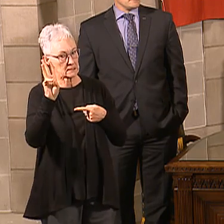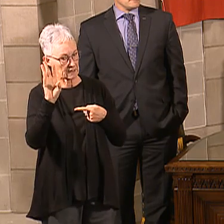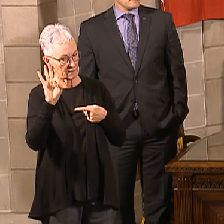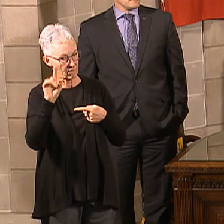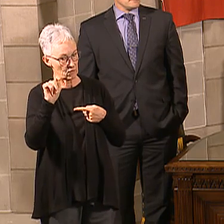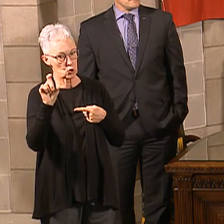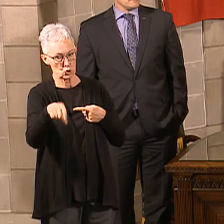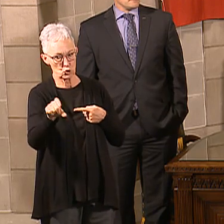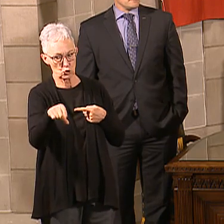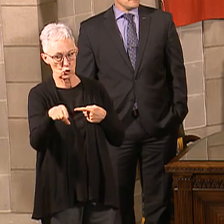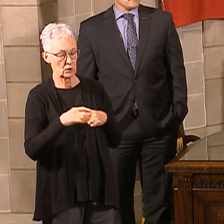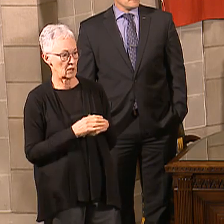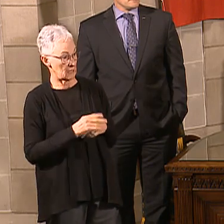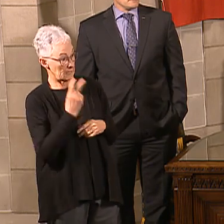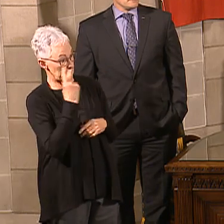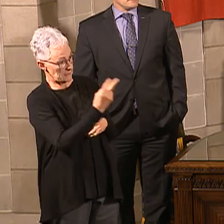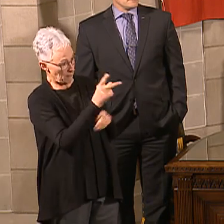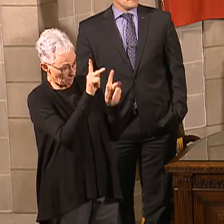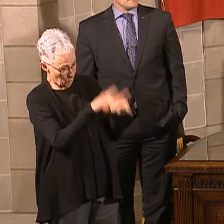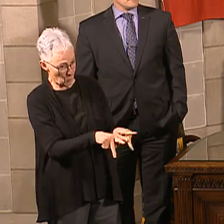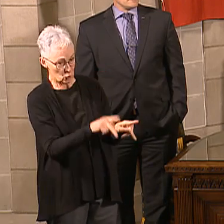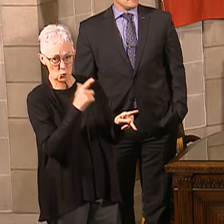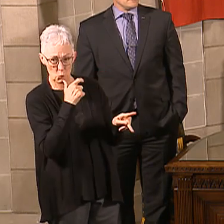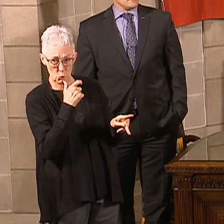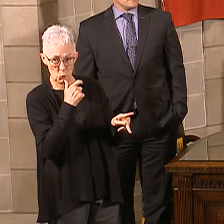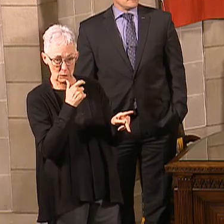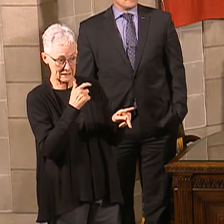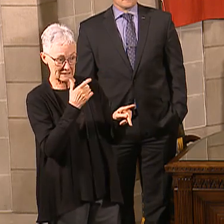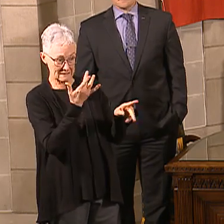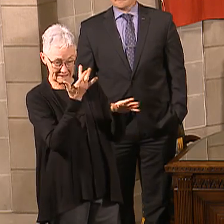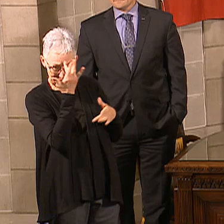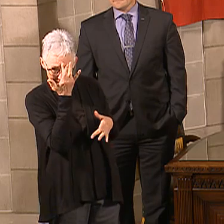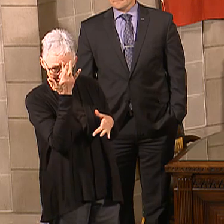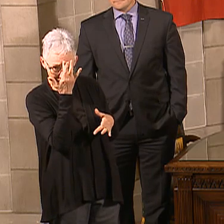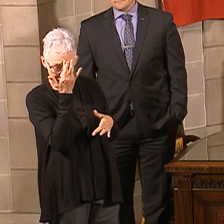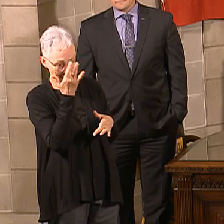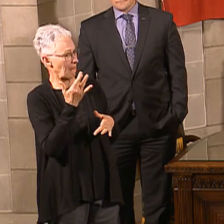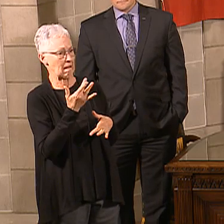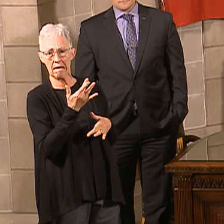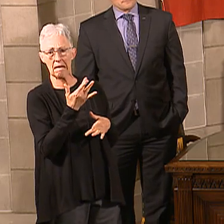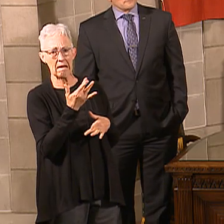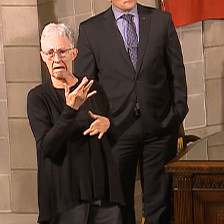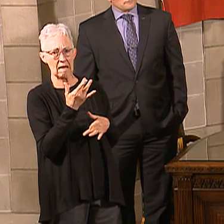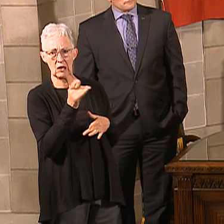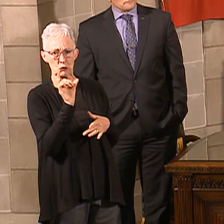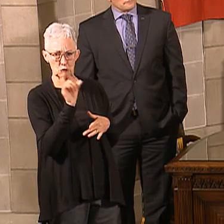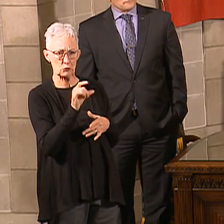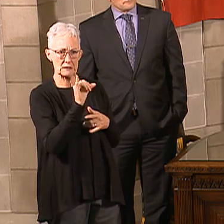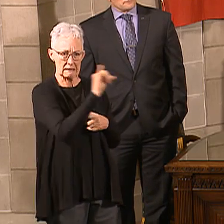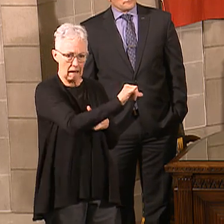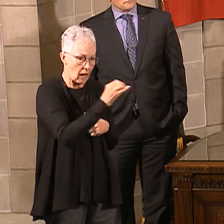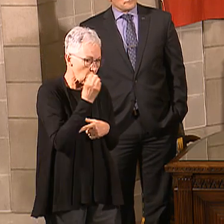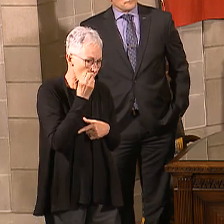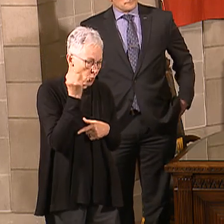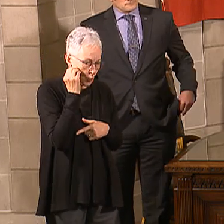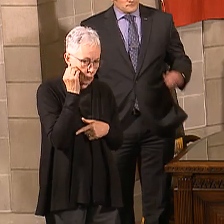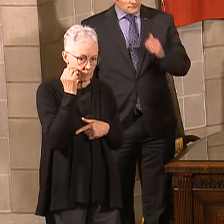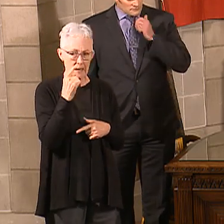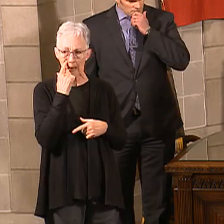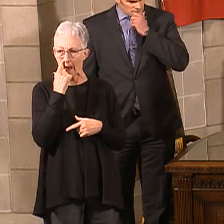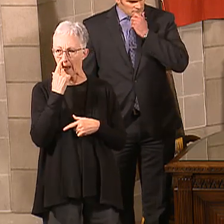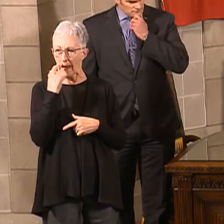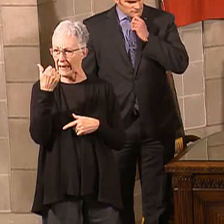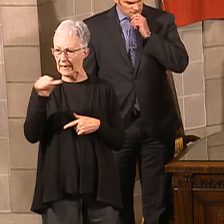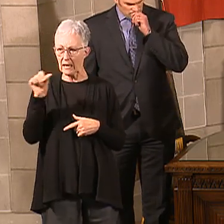away. If you are sick, and specifically when I mean sick, if you have flu-like illnesses, right? You've got a headache, you got